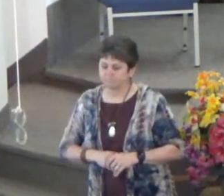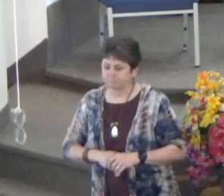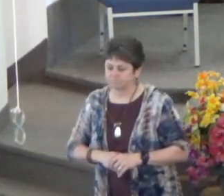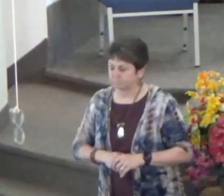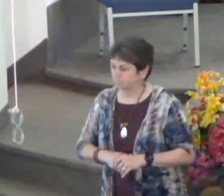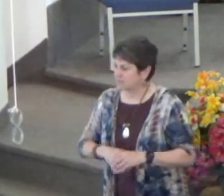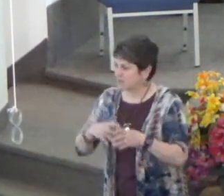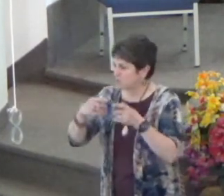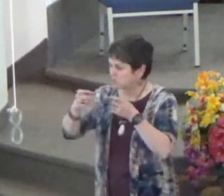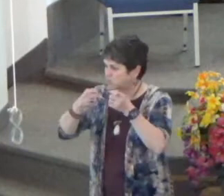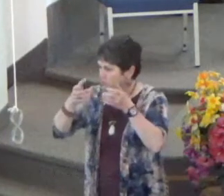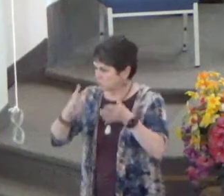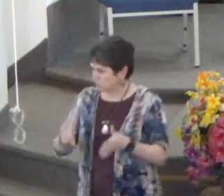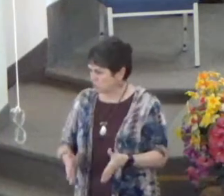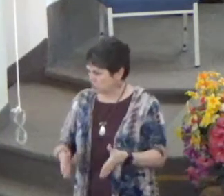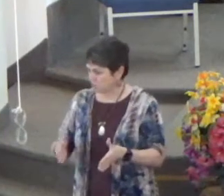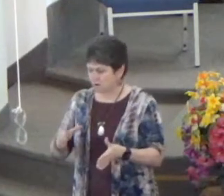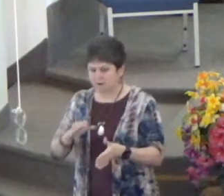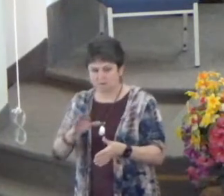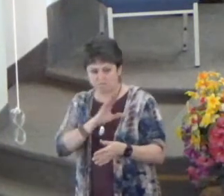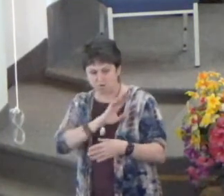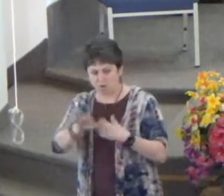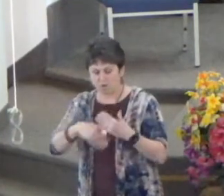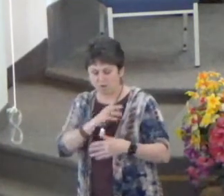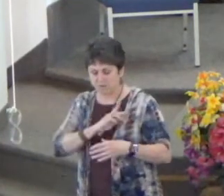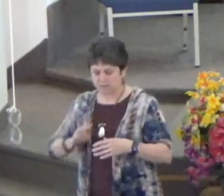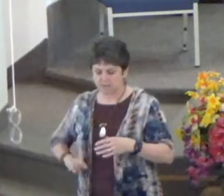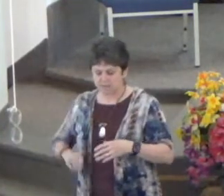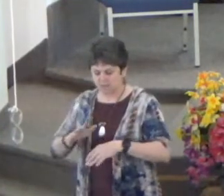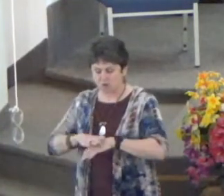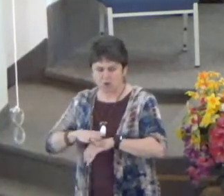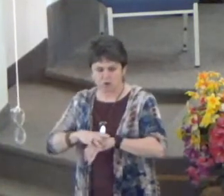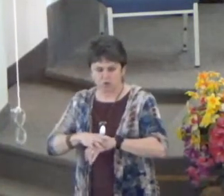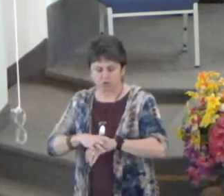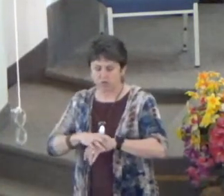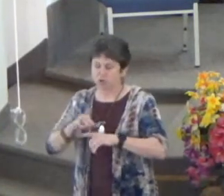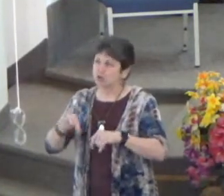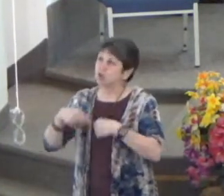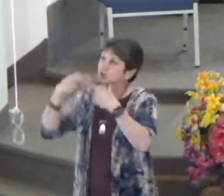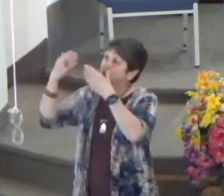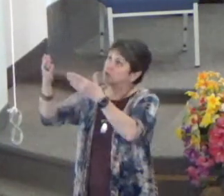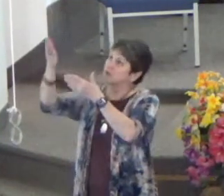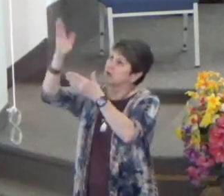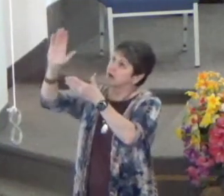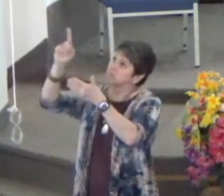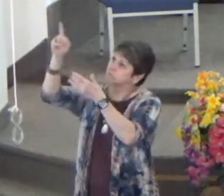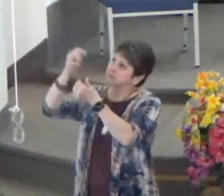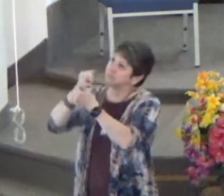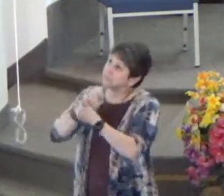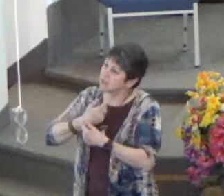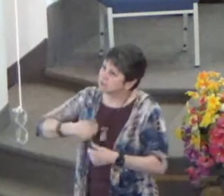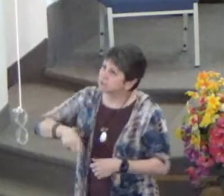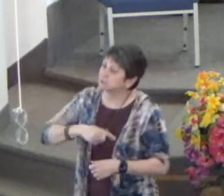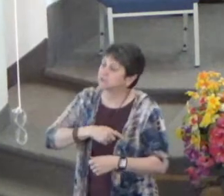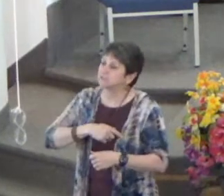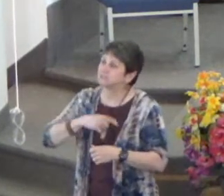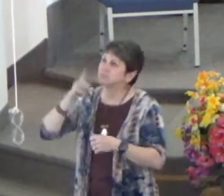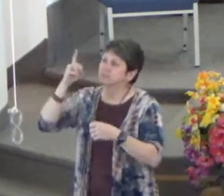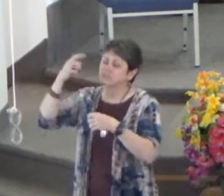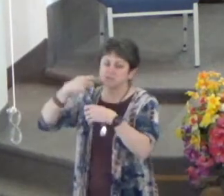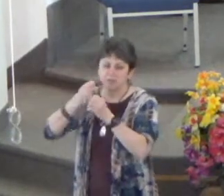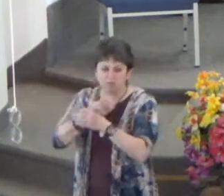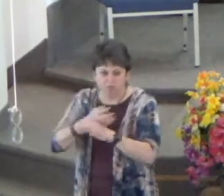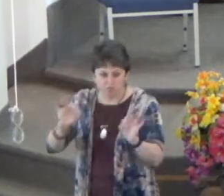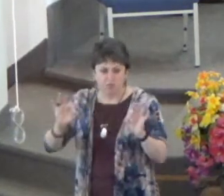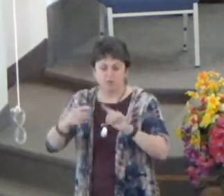and the ruler of the kings of the earth. To him who loves us and has freed us